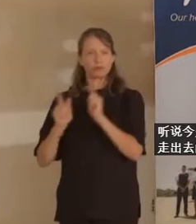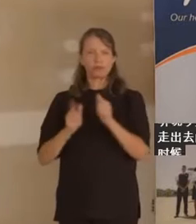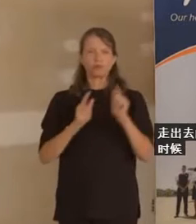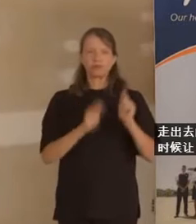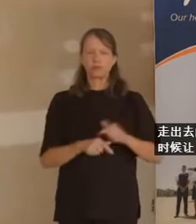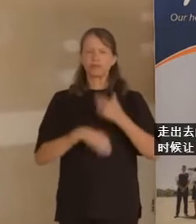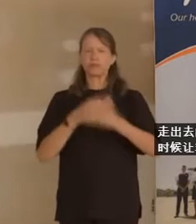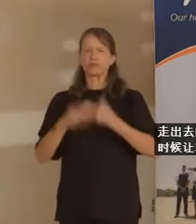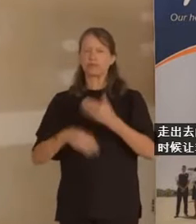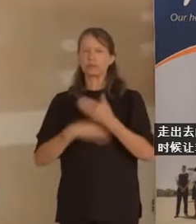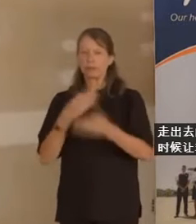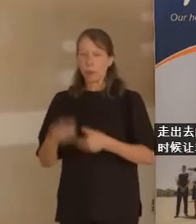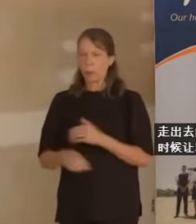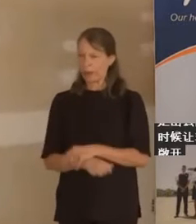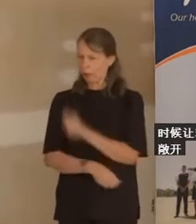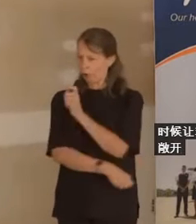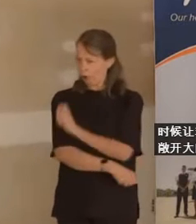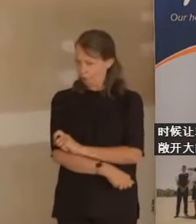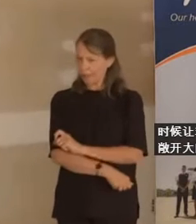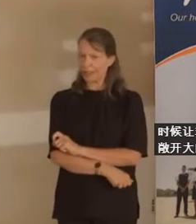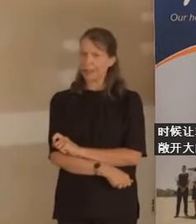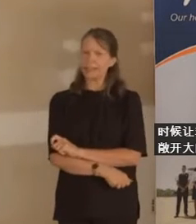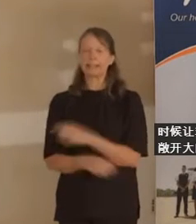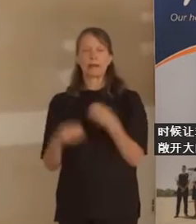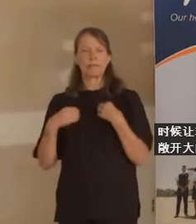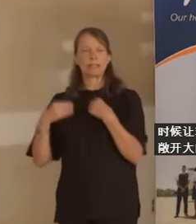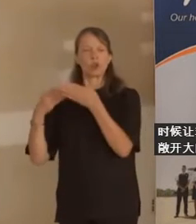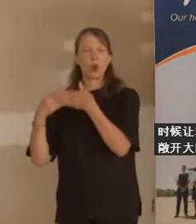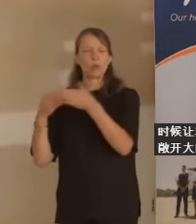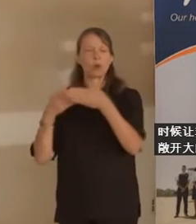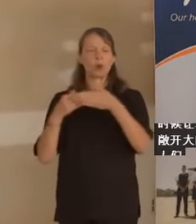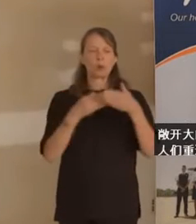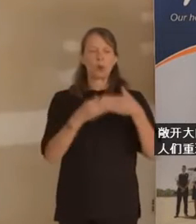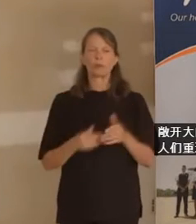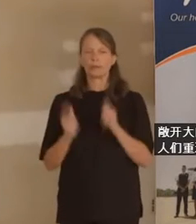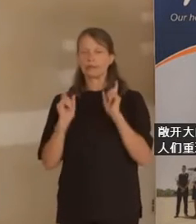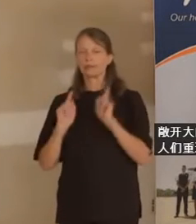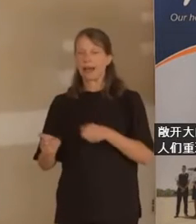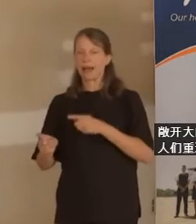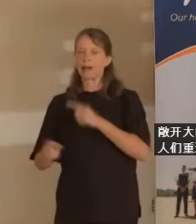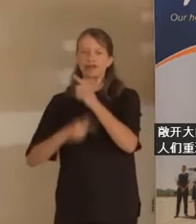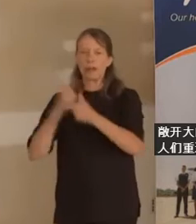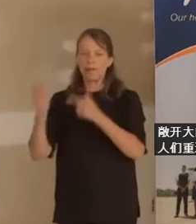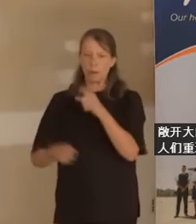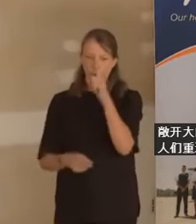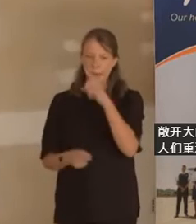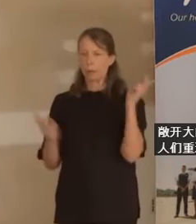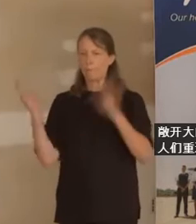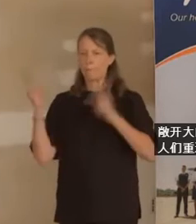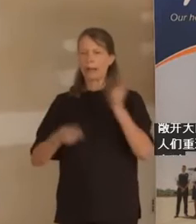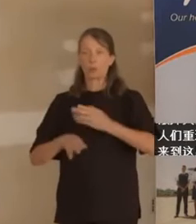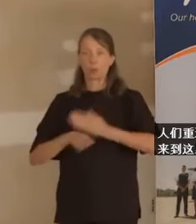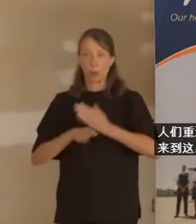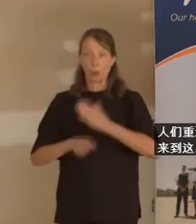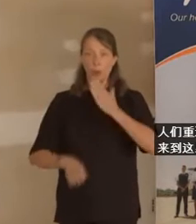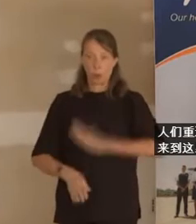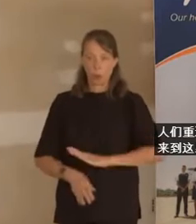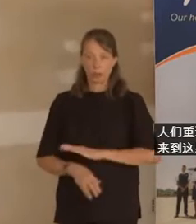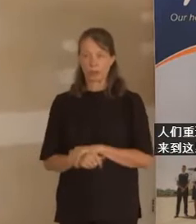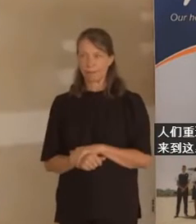virus. It's time for us to be confident, get our doors open, get travelling again and get people back into work.